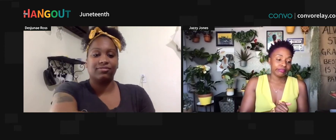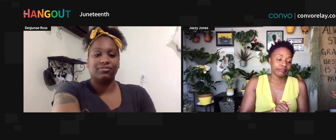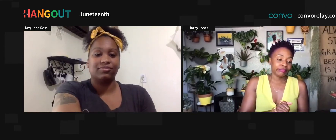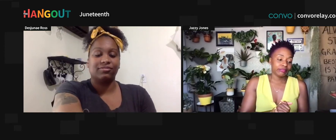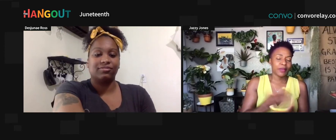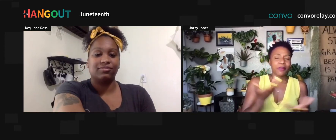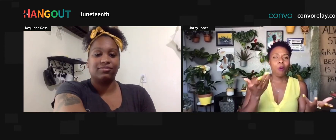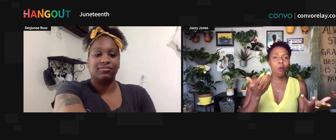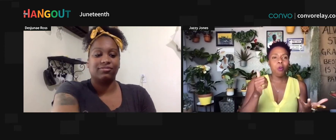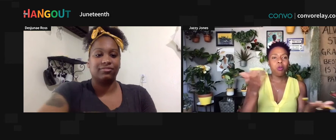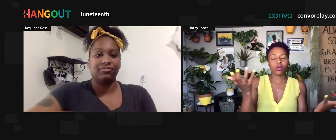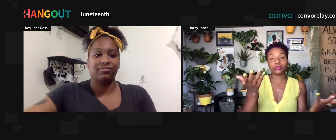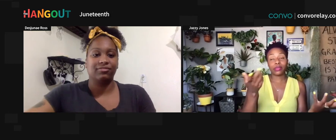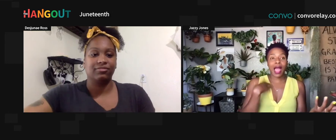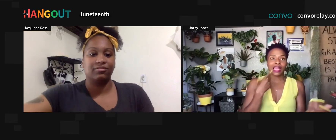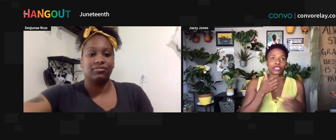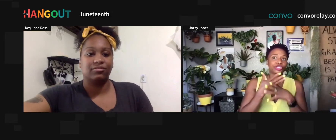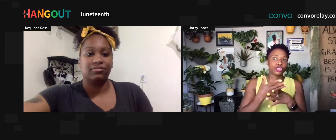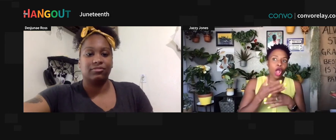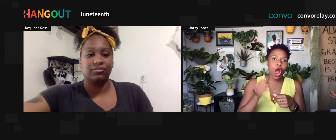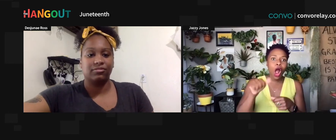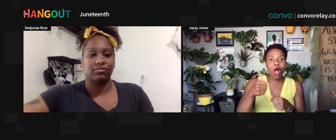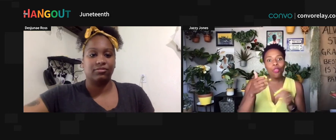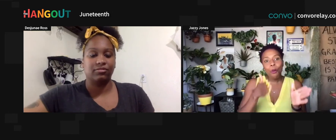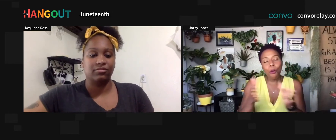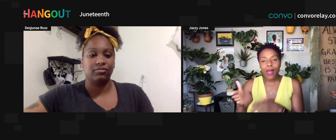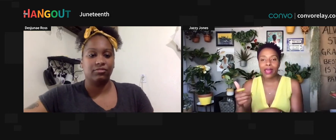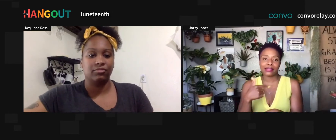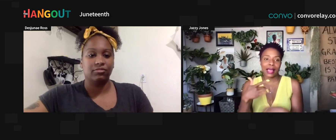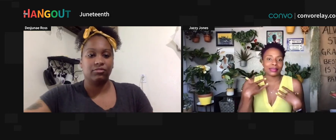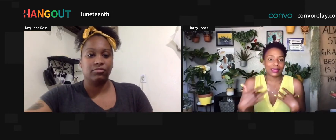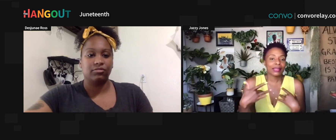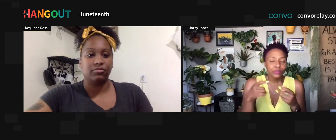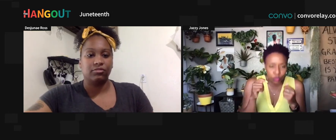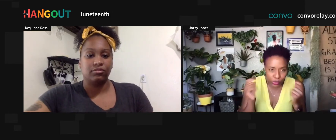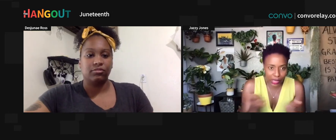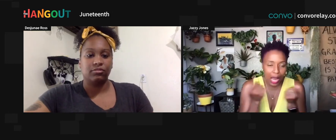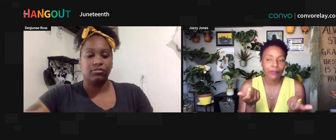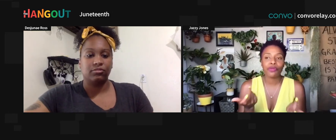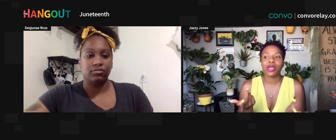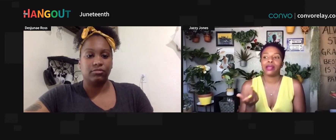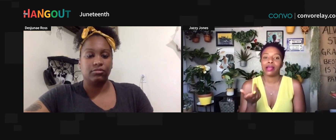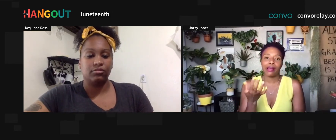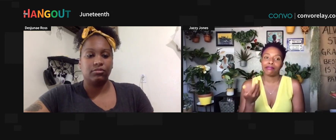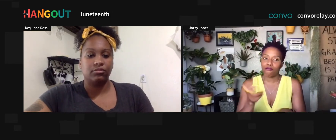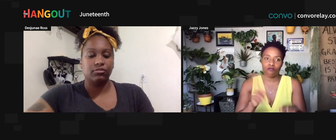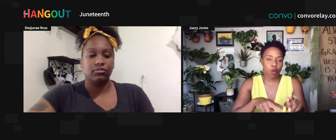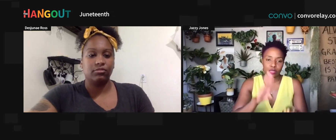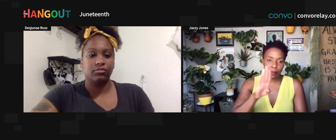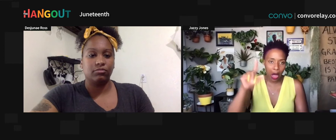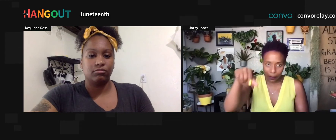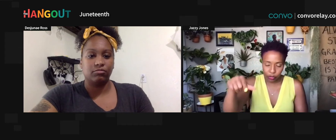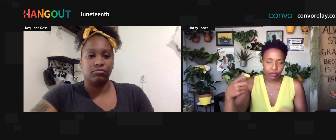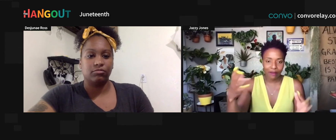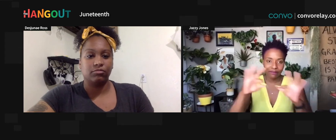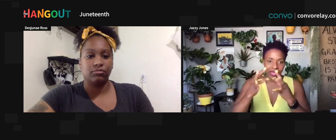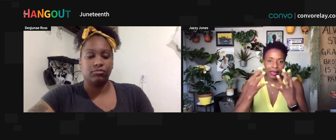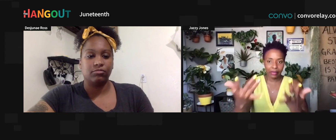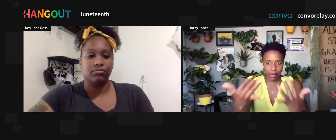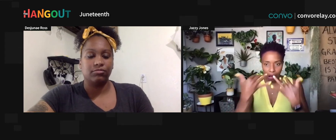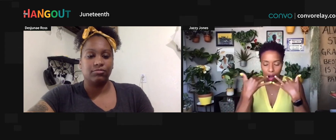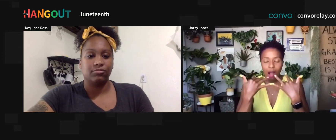excuse me for that. So, Dejanay, we've shared a little bit about other ways that other